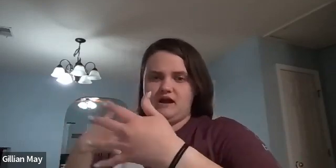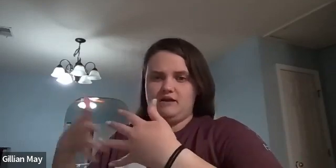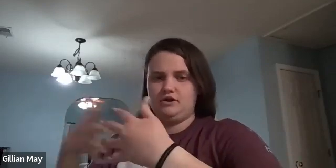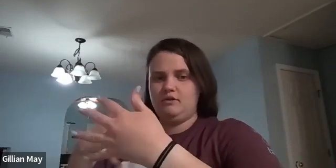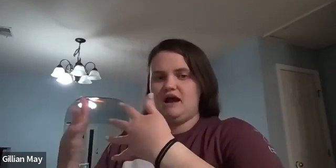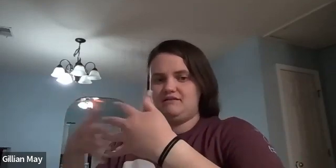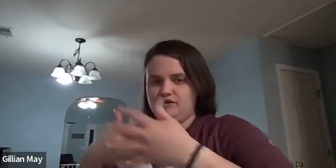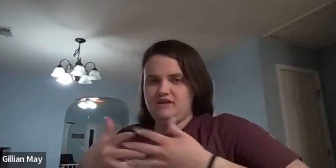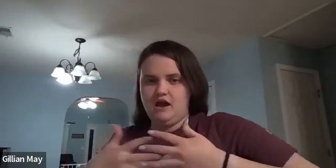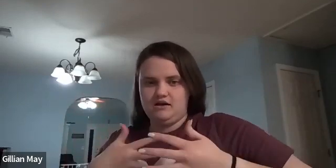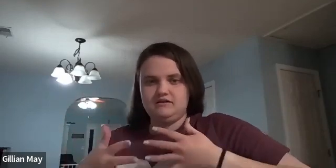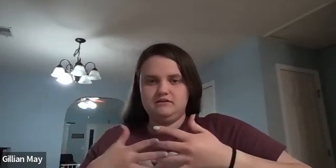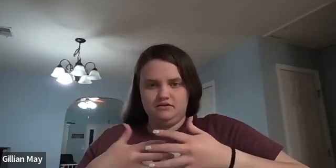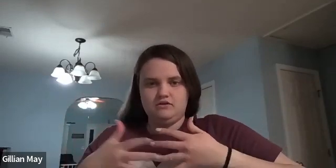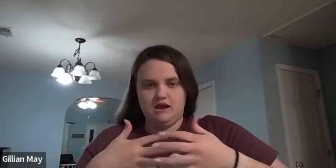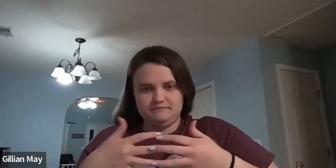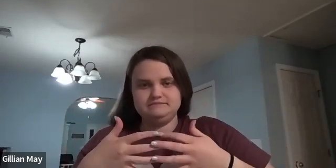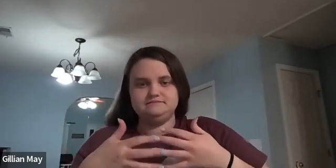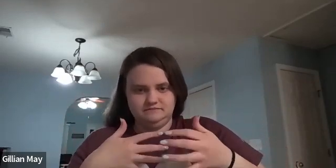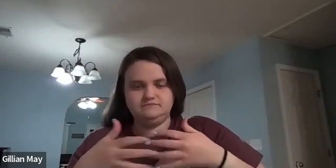gray where you go back and forth. Yeah, gray.